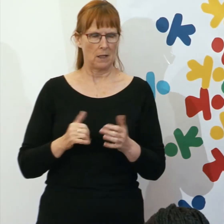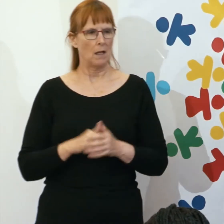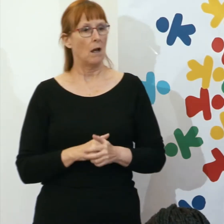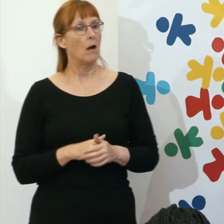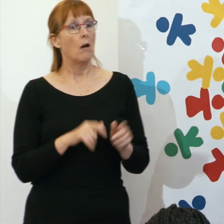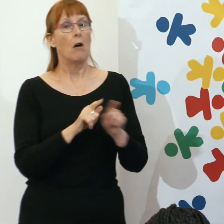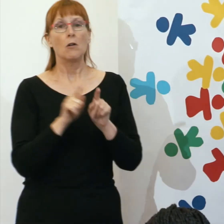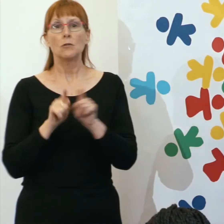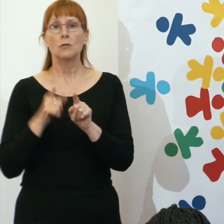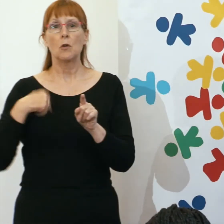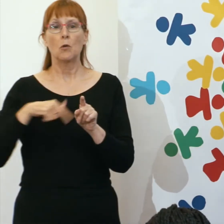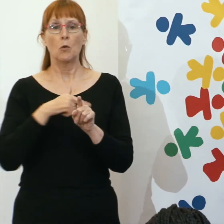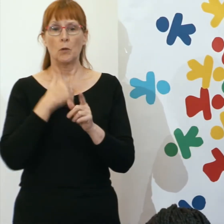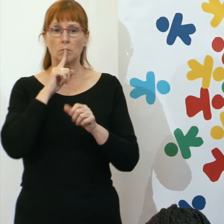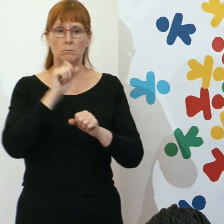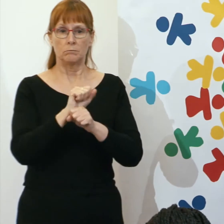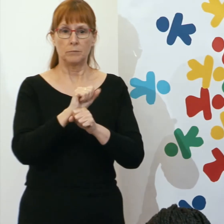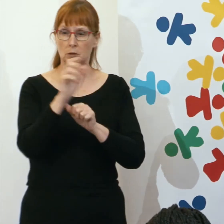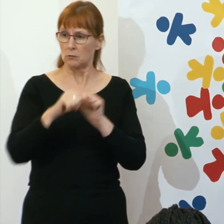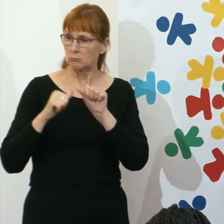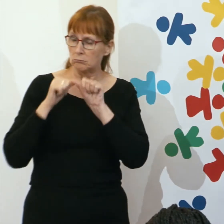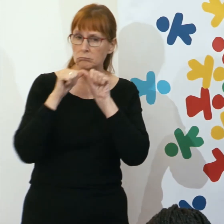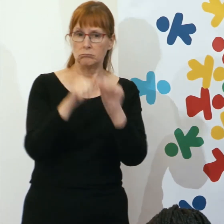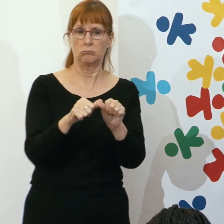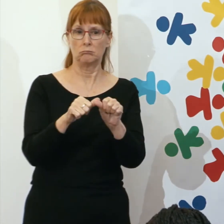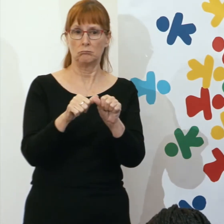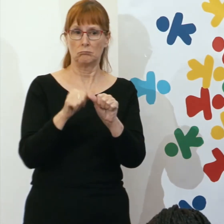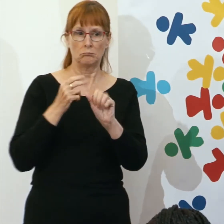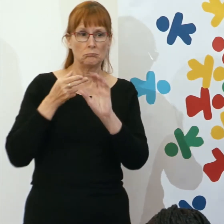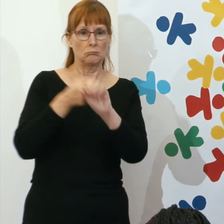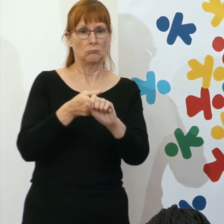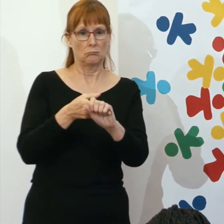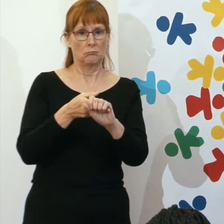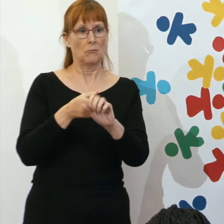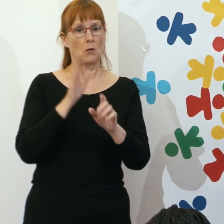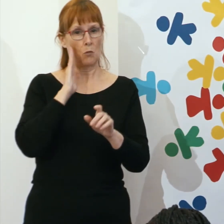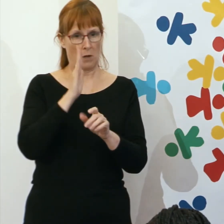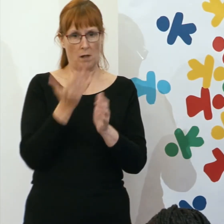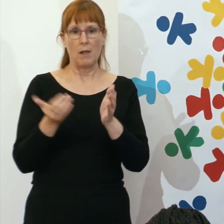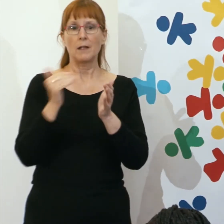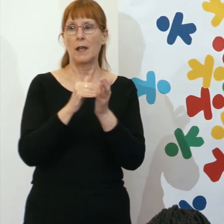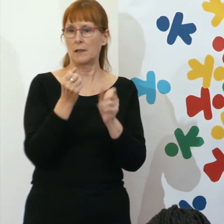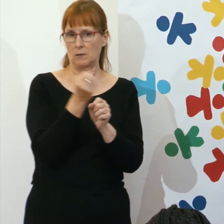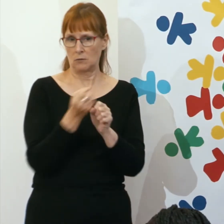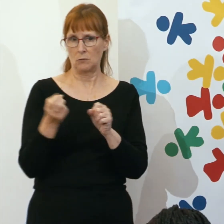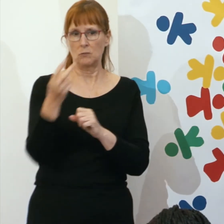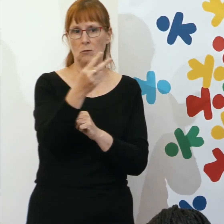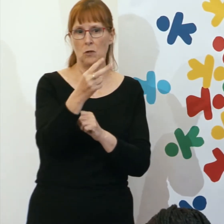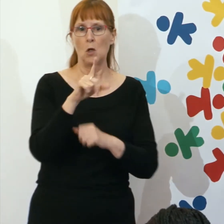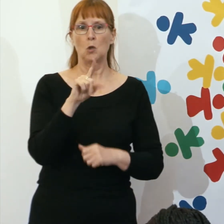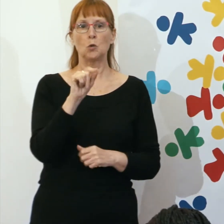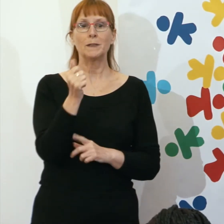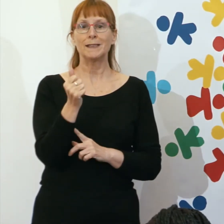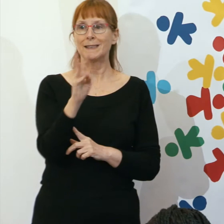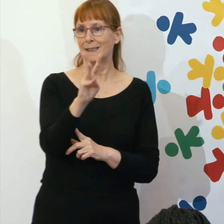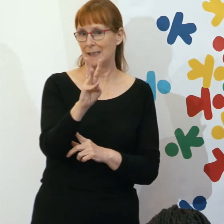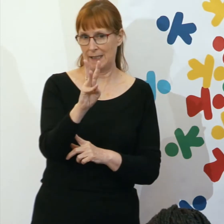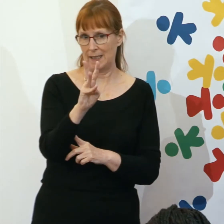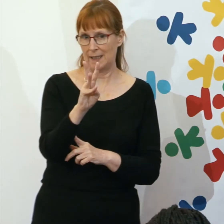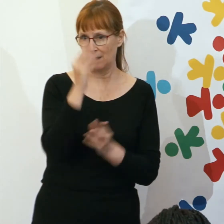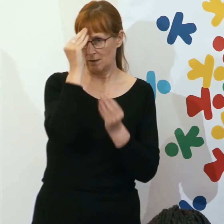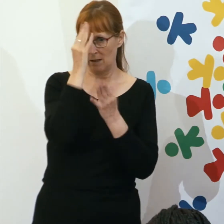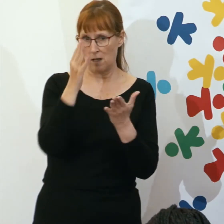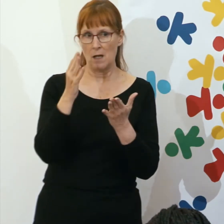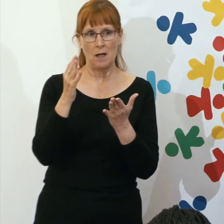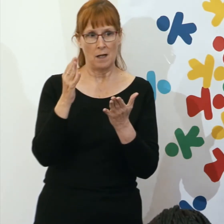also committed to ongoing participation and to reconvene in 2016. And here we are, my